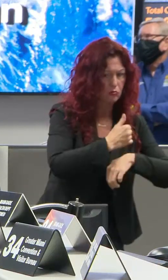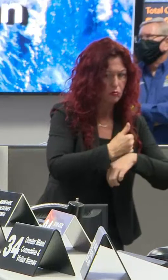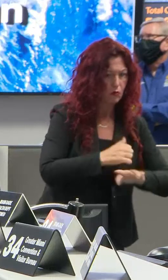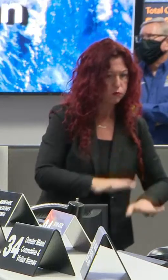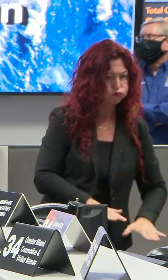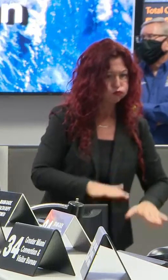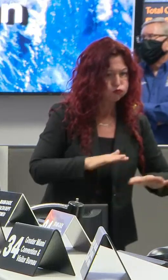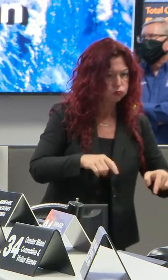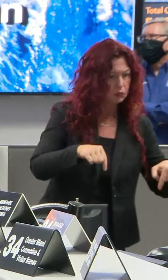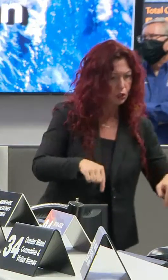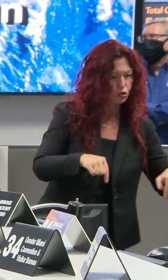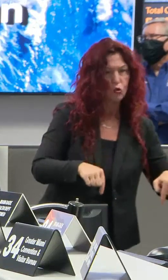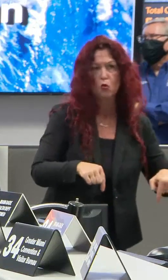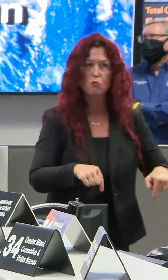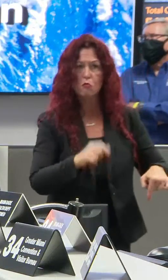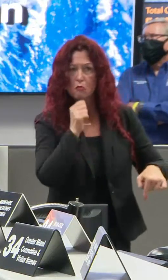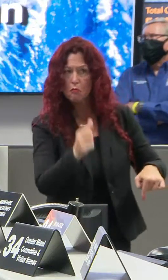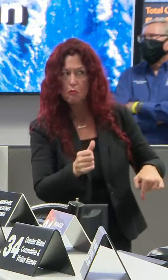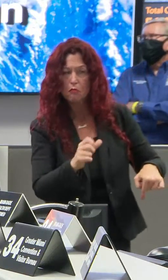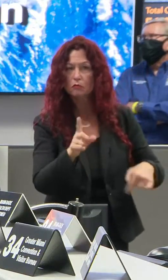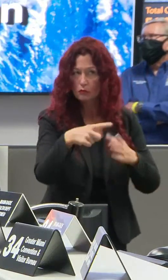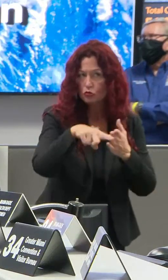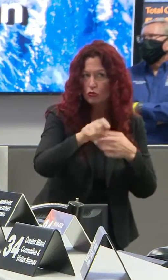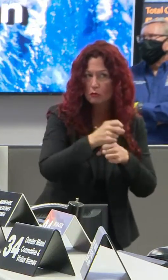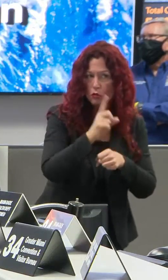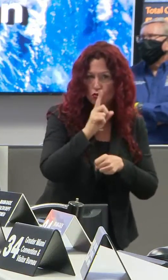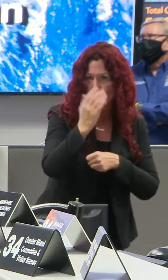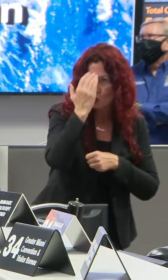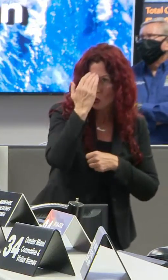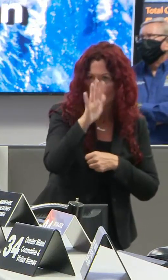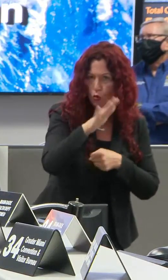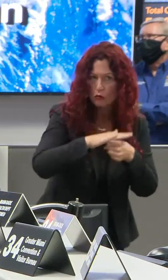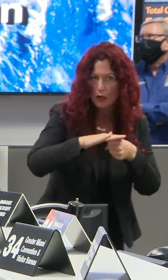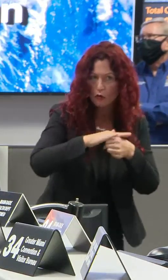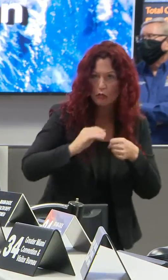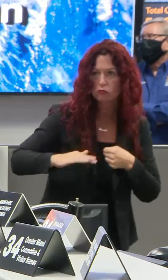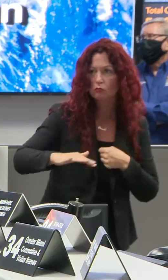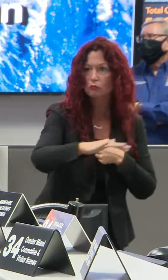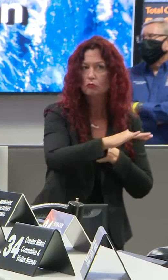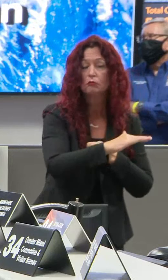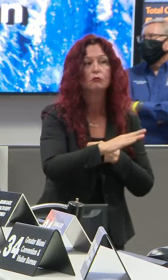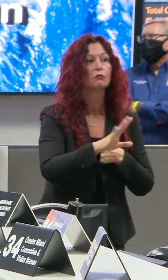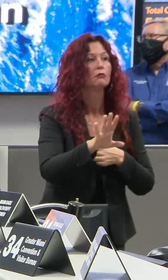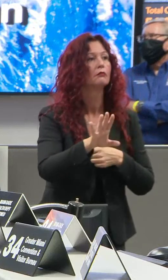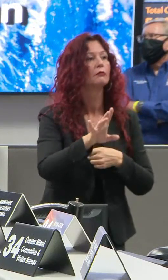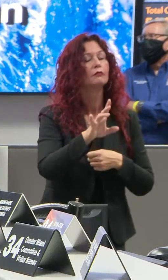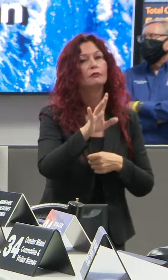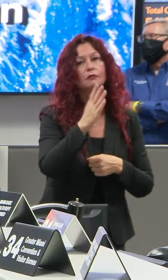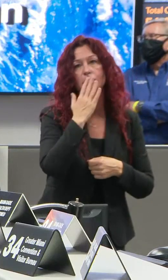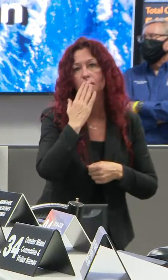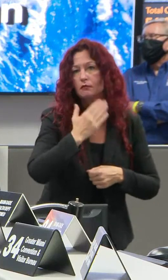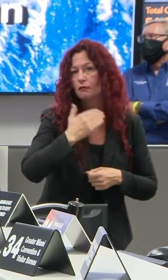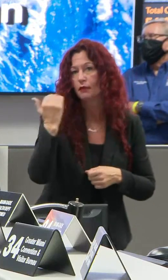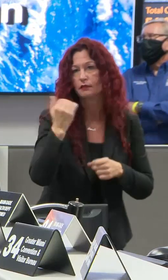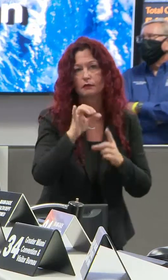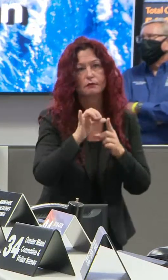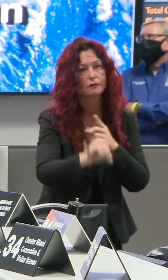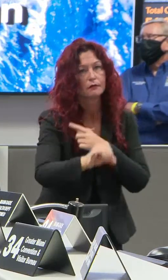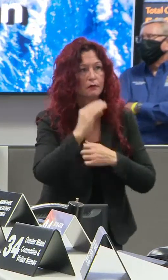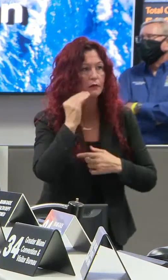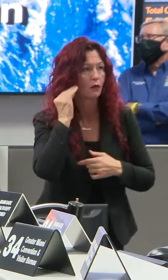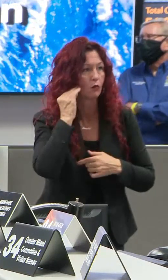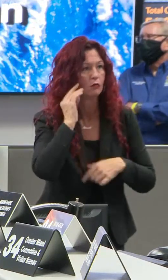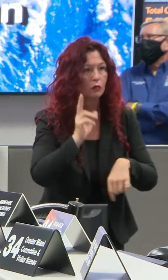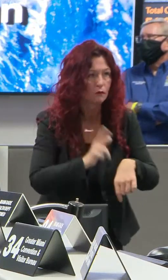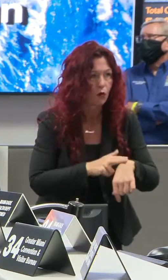plan. We want you to evacuate and we want you to shelter as much as possible at home, unless you're in an evacuation area, then